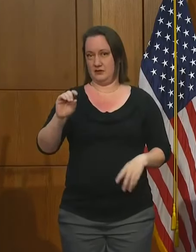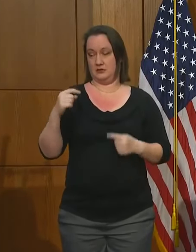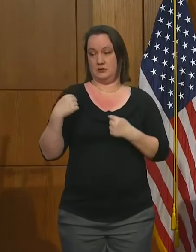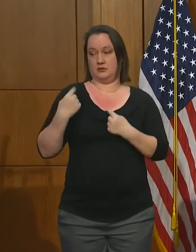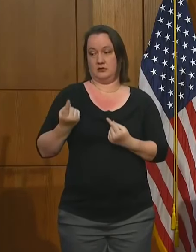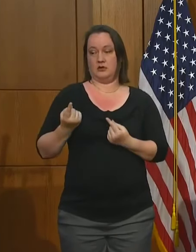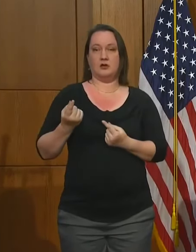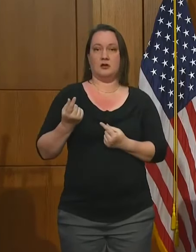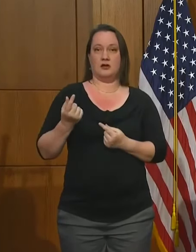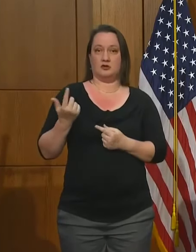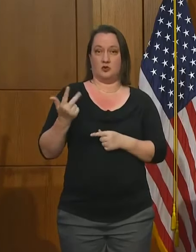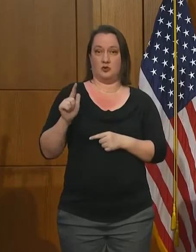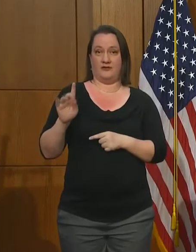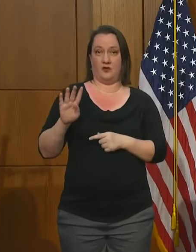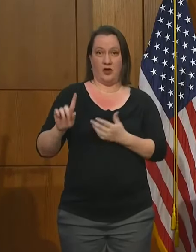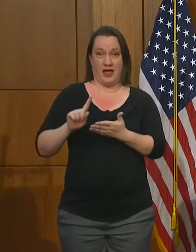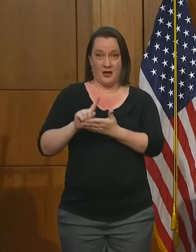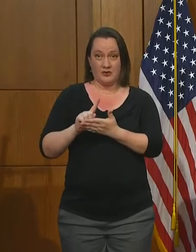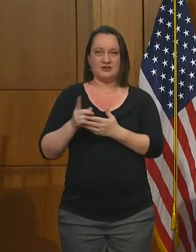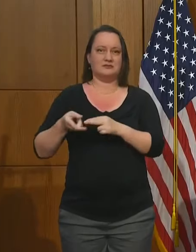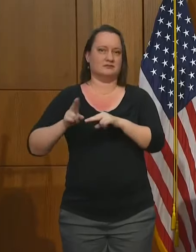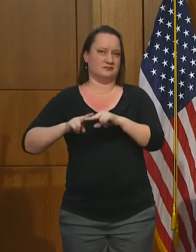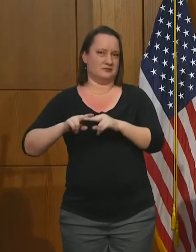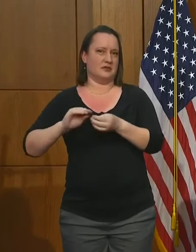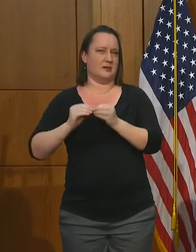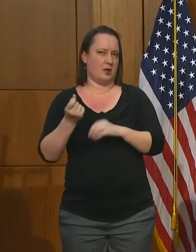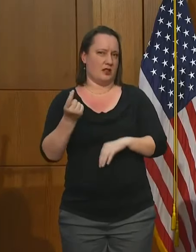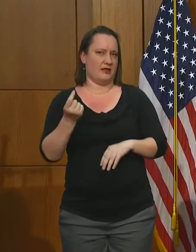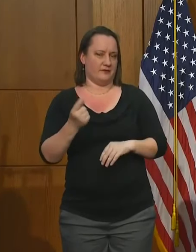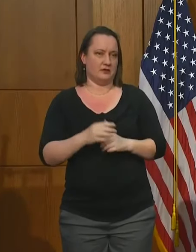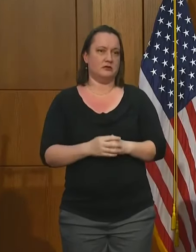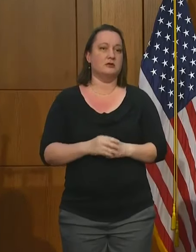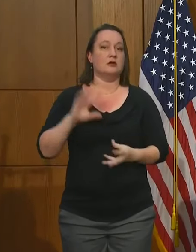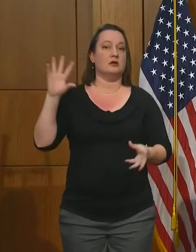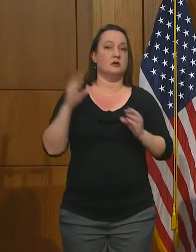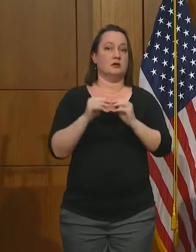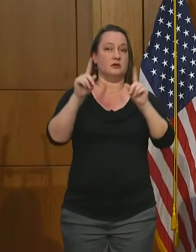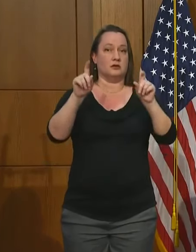of 11. And we have total tests of